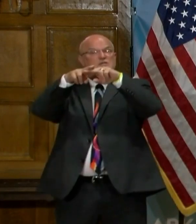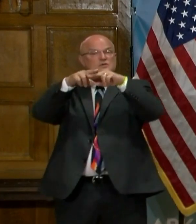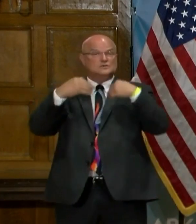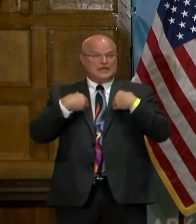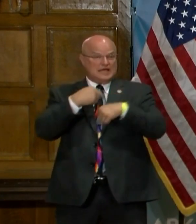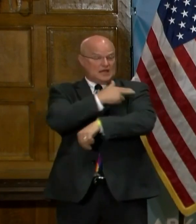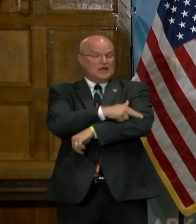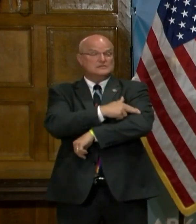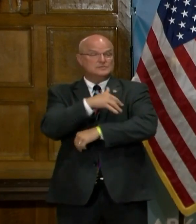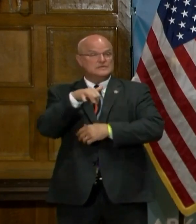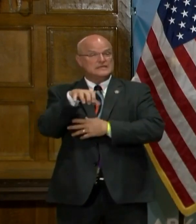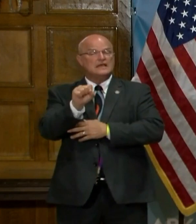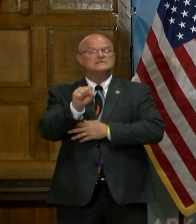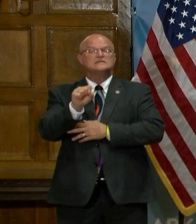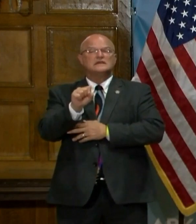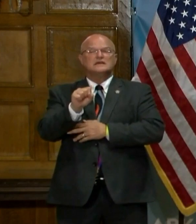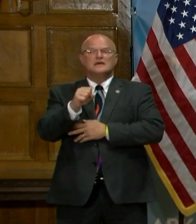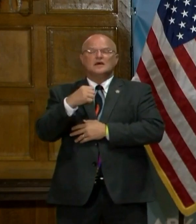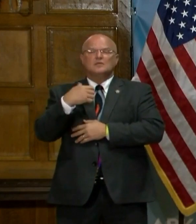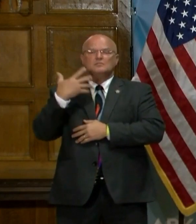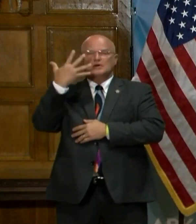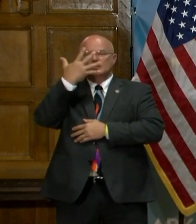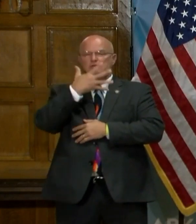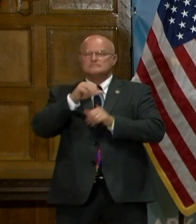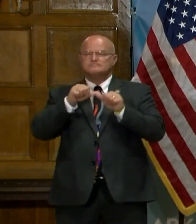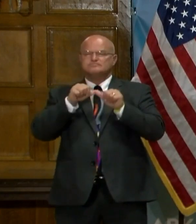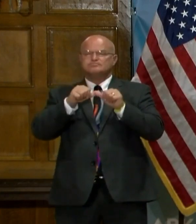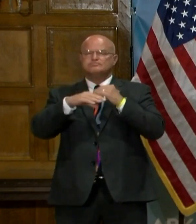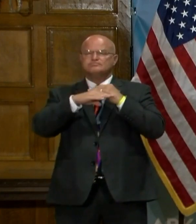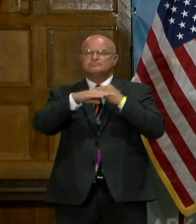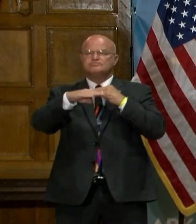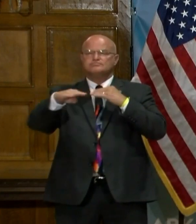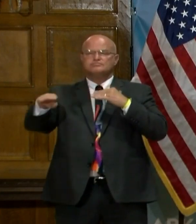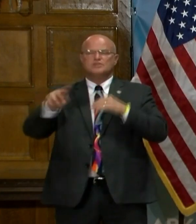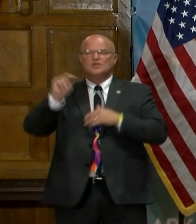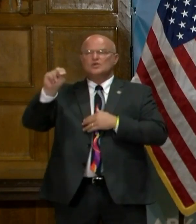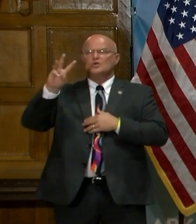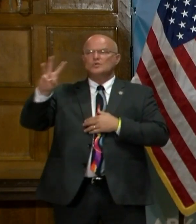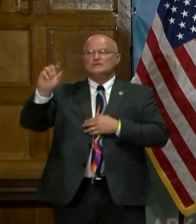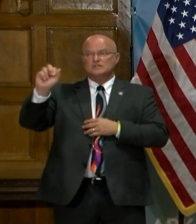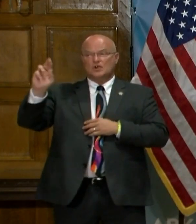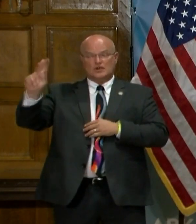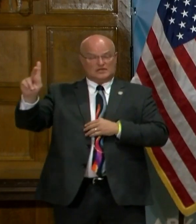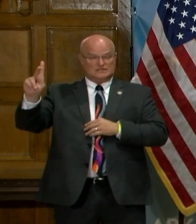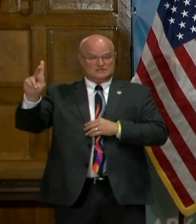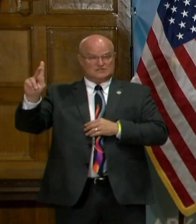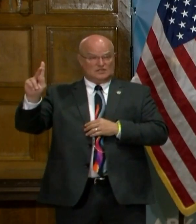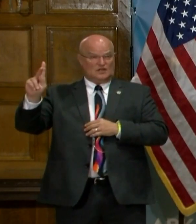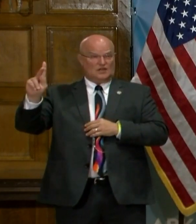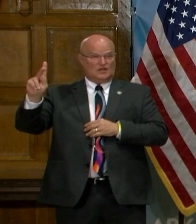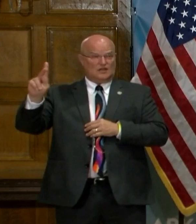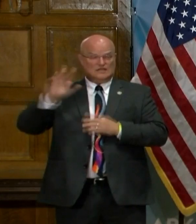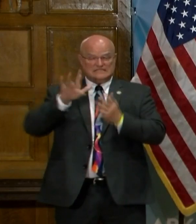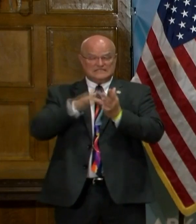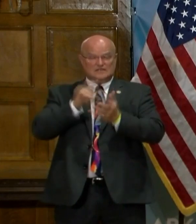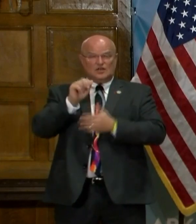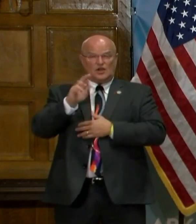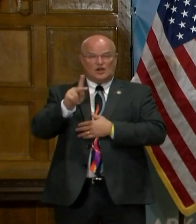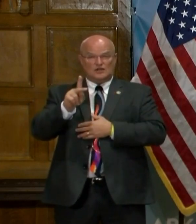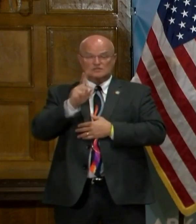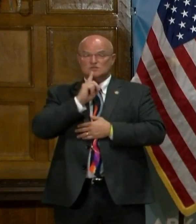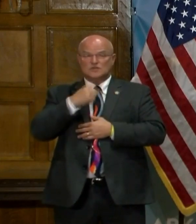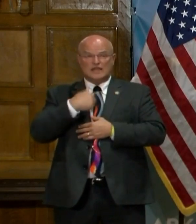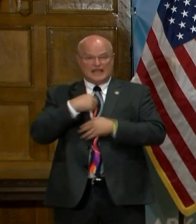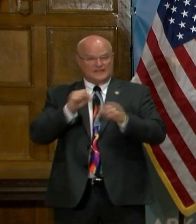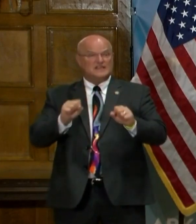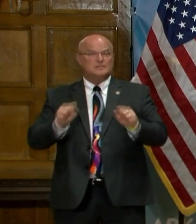we had in hospitalizations, it looked steady in the hospitals in Northwest Arkansas. Central Arkansas certainly